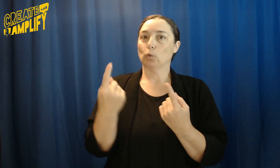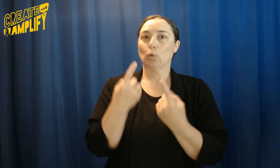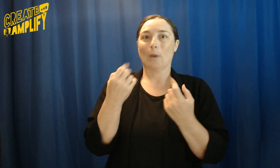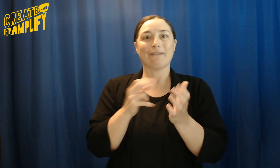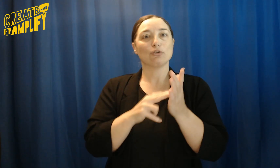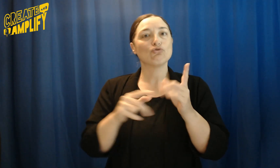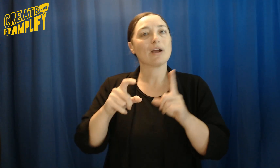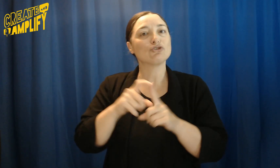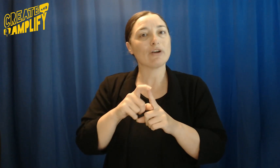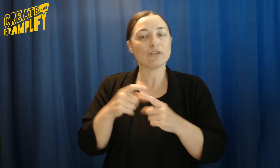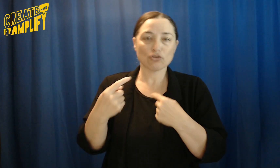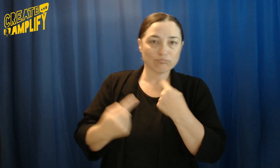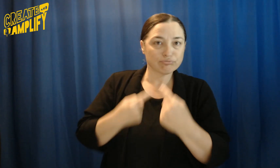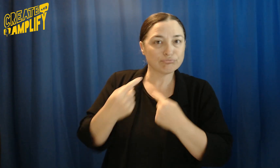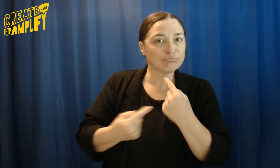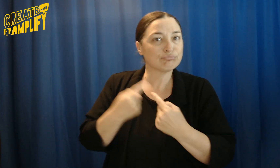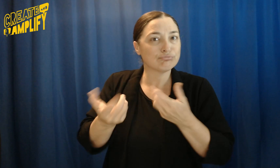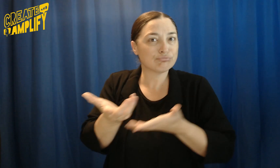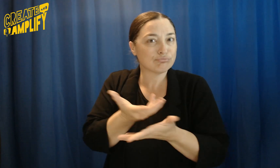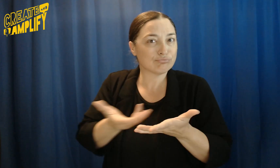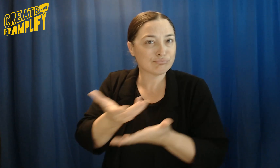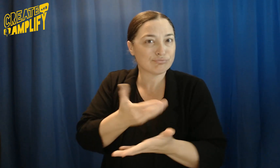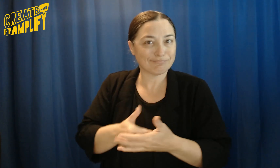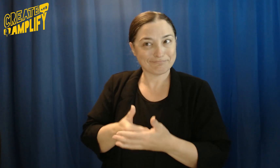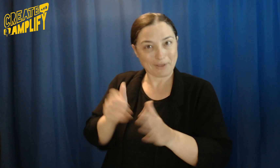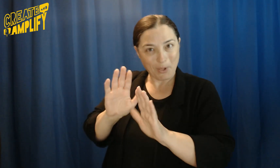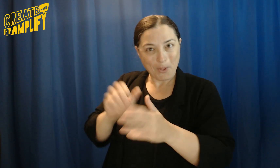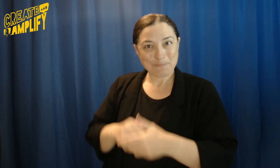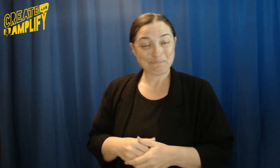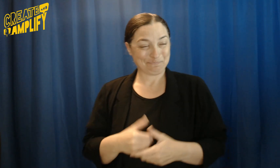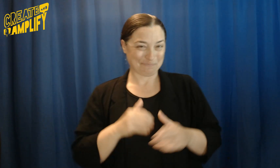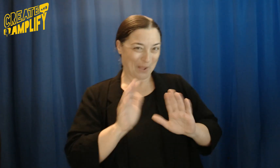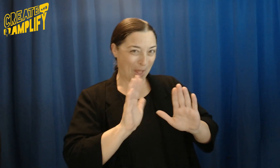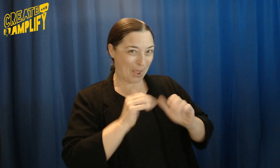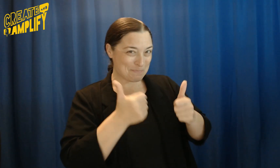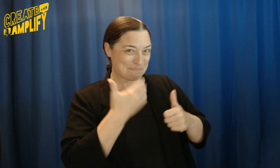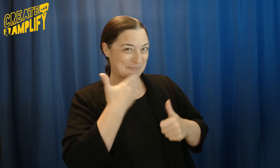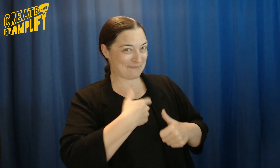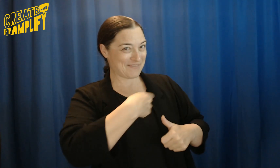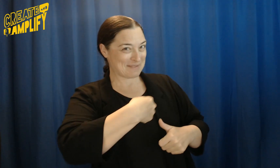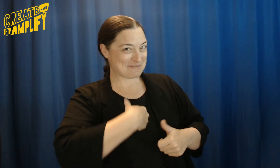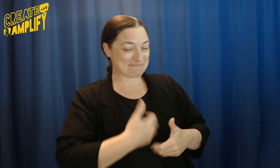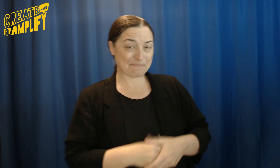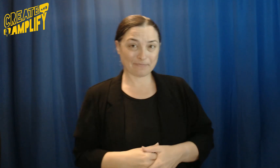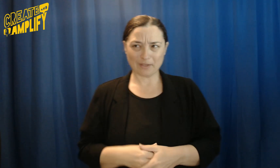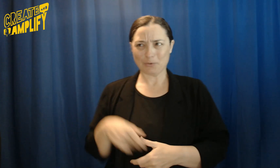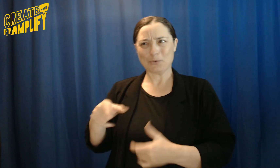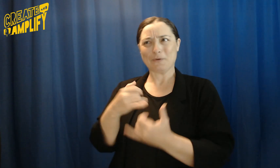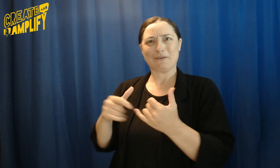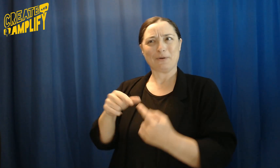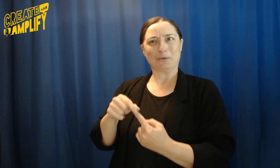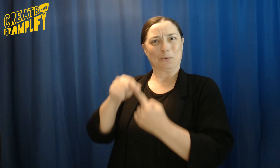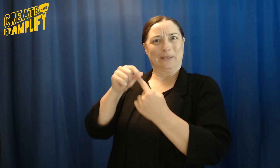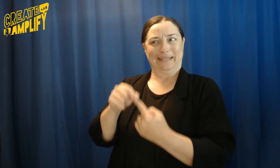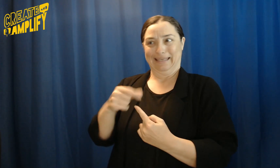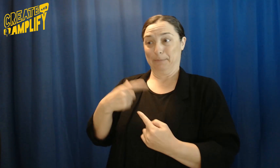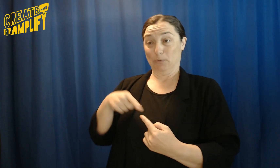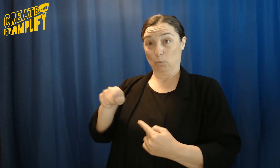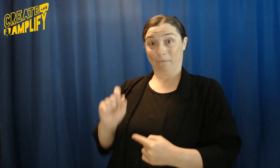for having me, mate. Thanks for joining me. You have a unique position in this podcast in that you are the first person that I've